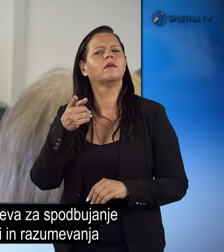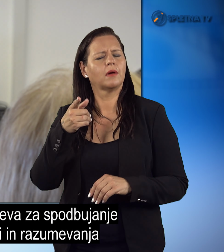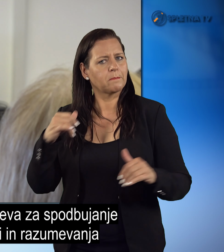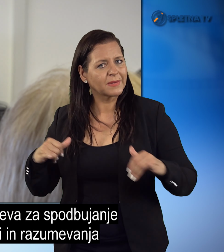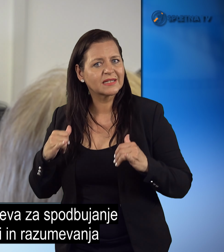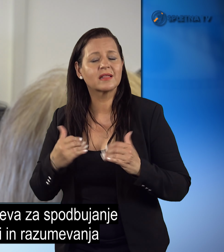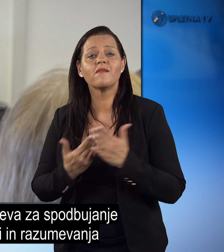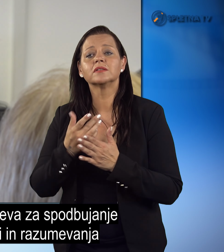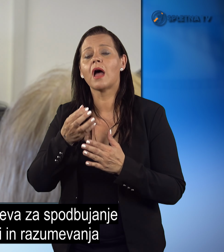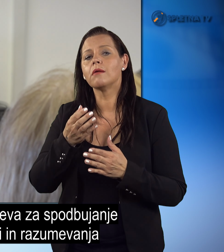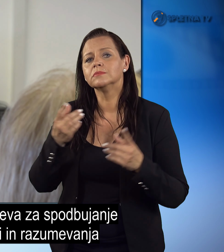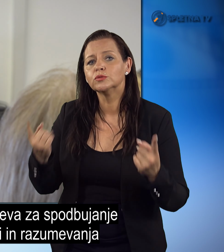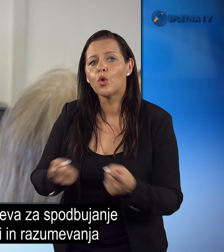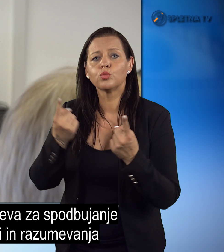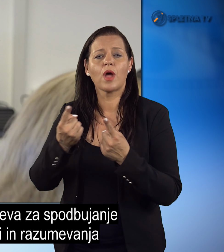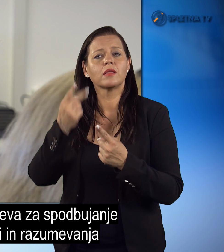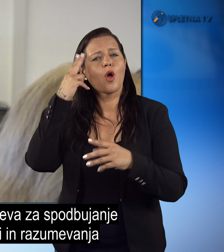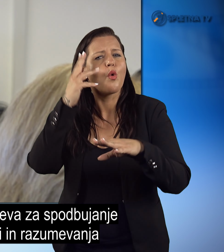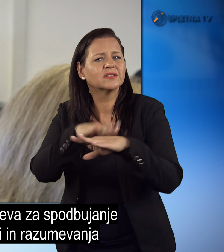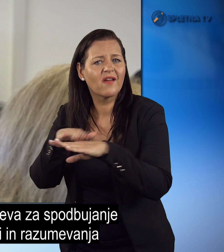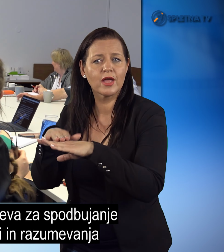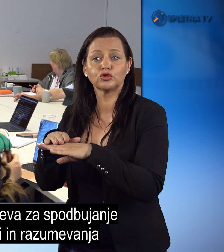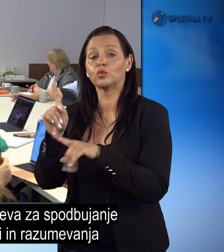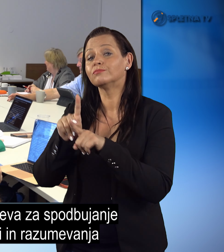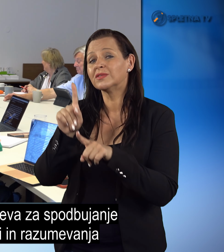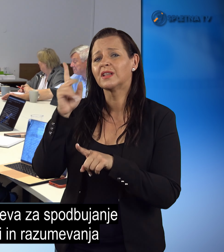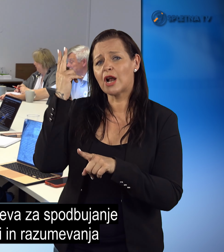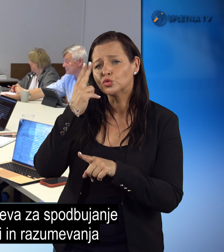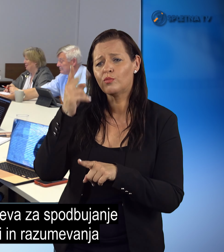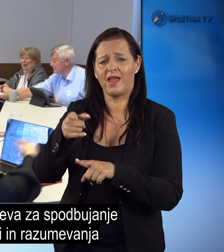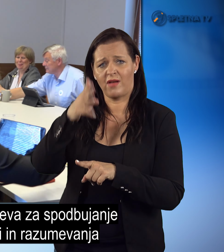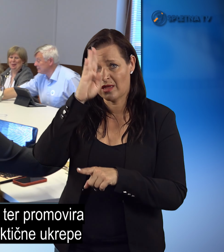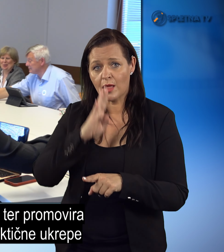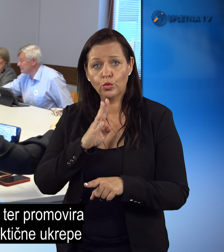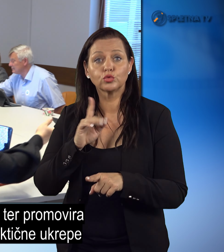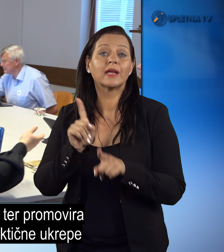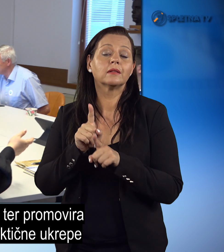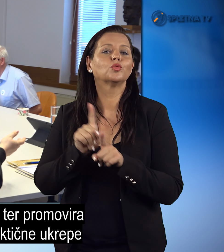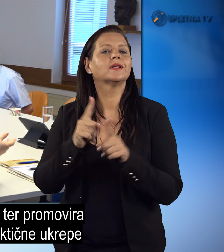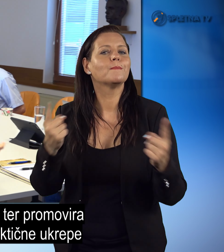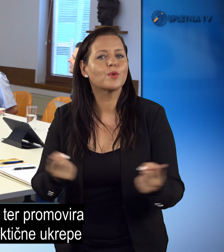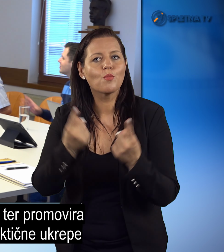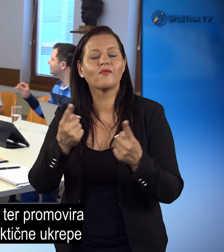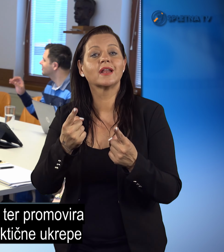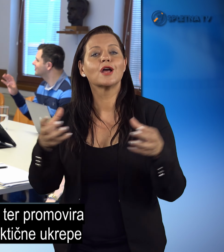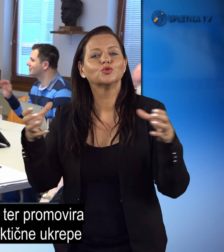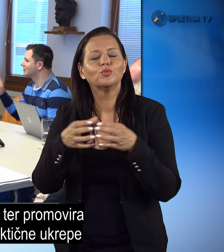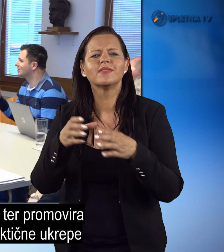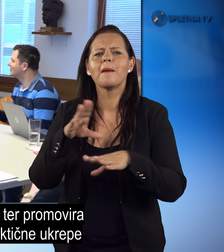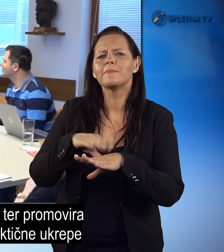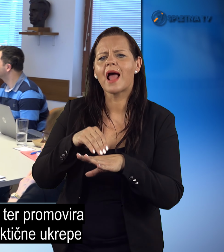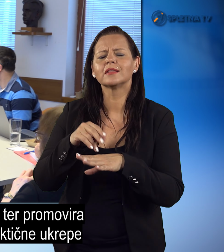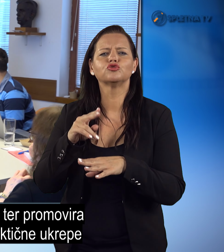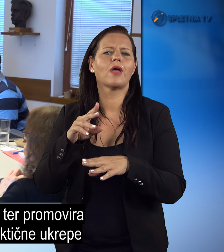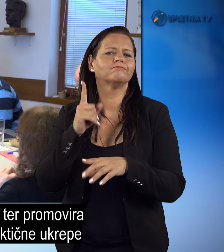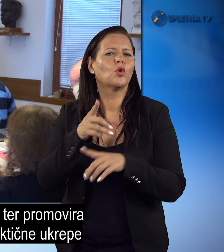EFHOF si prizadeva za spodbujanje ozaveščenosti in razumevanja naglušnosti ter promovira skupne praktične ukrepe za odpravo